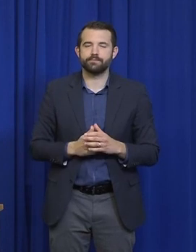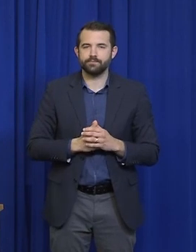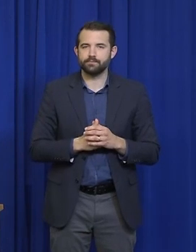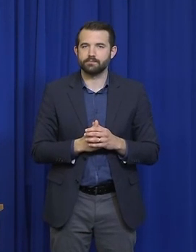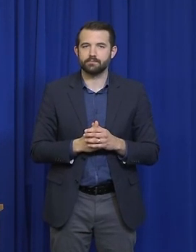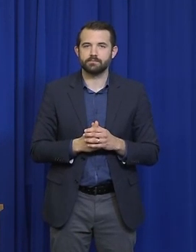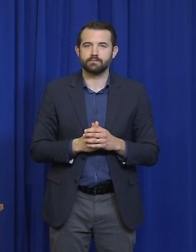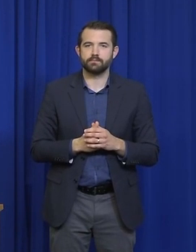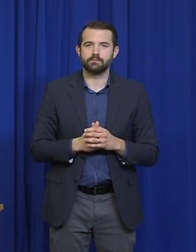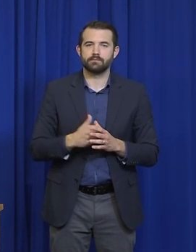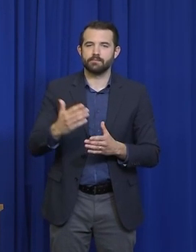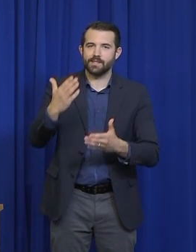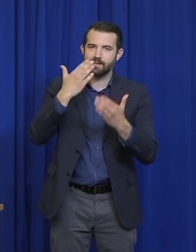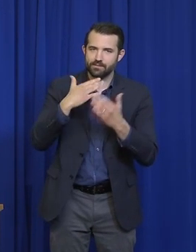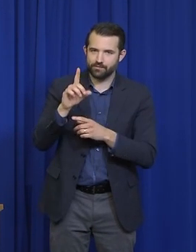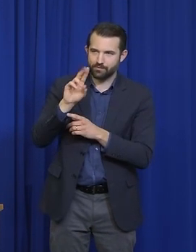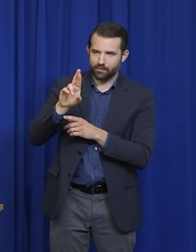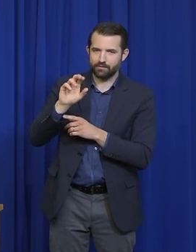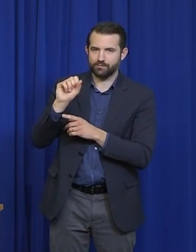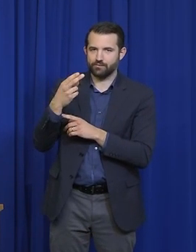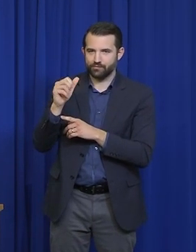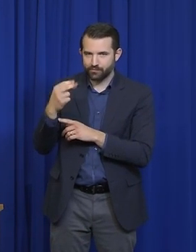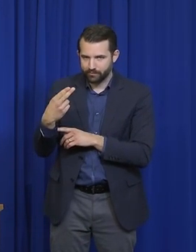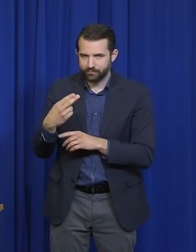Thank You dr. Shah